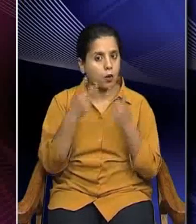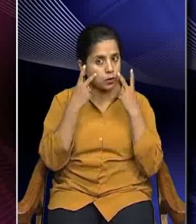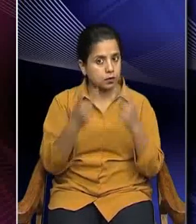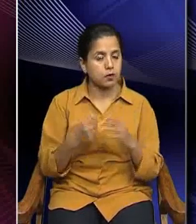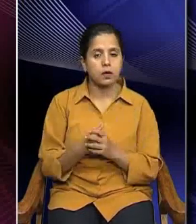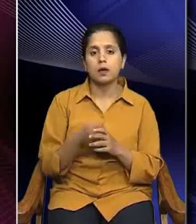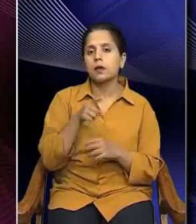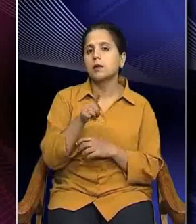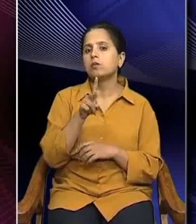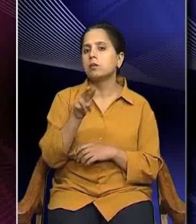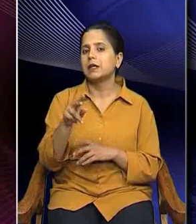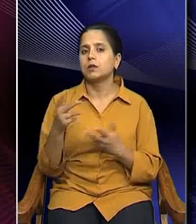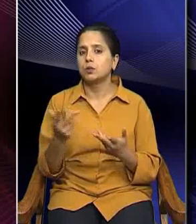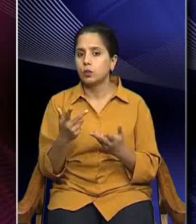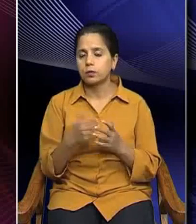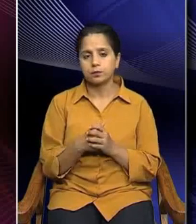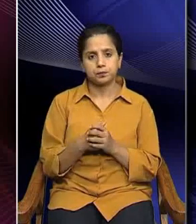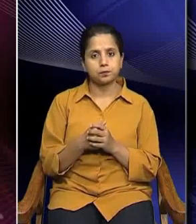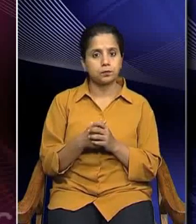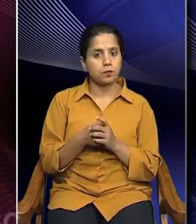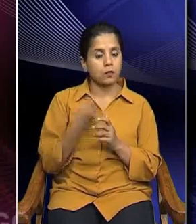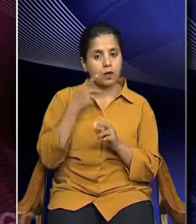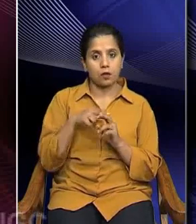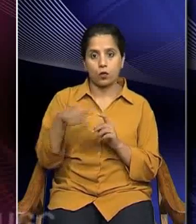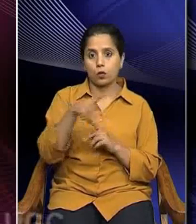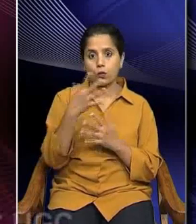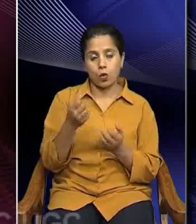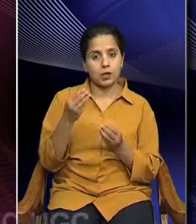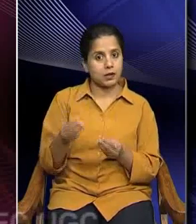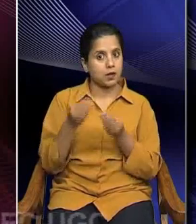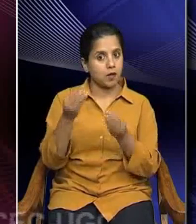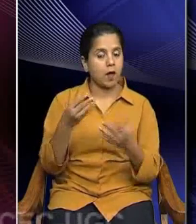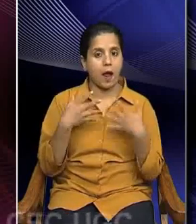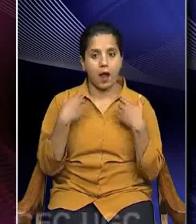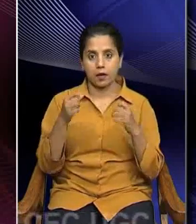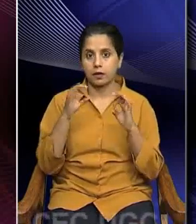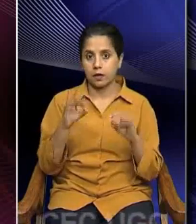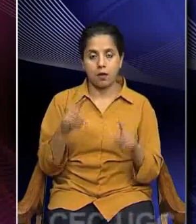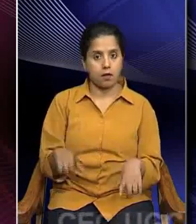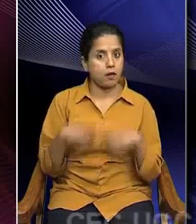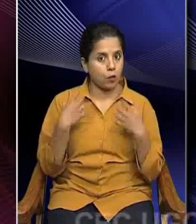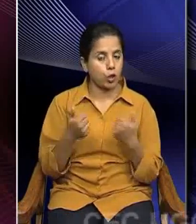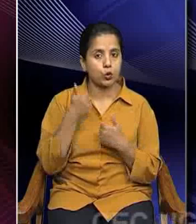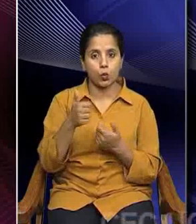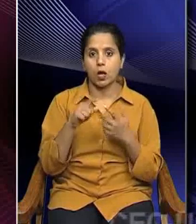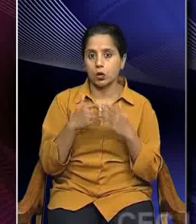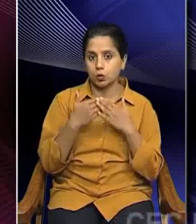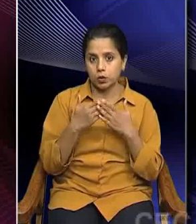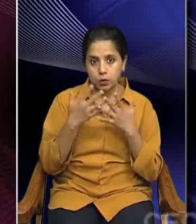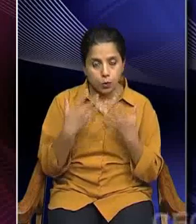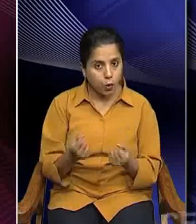which means that in order to provide healthy living, good education,